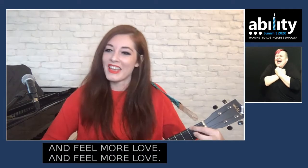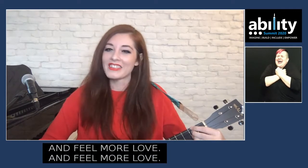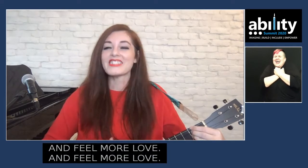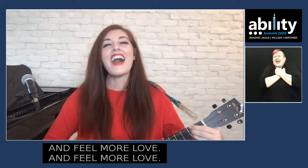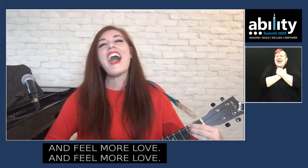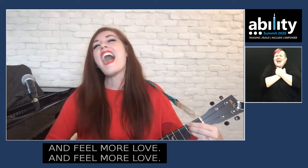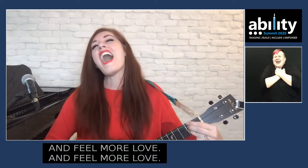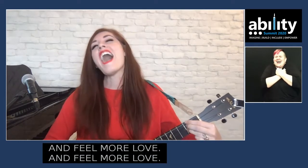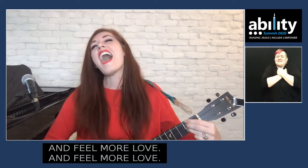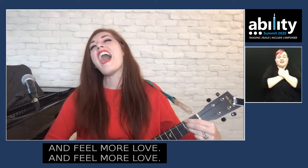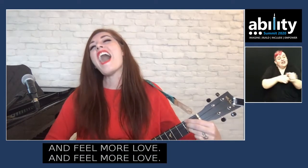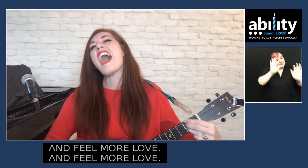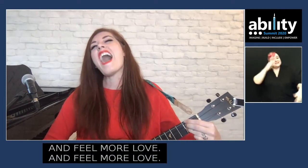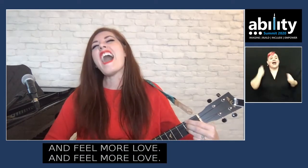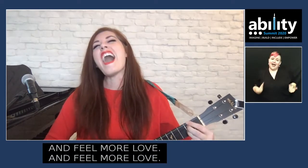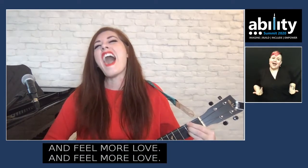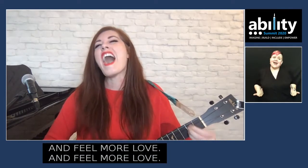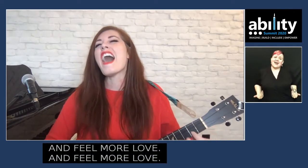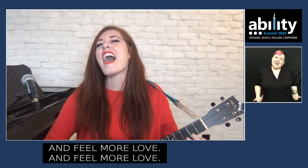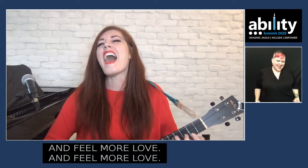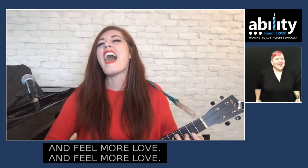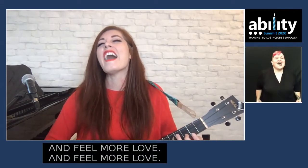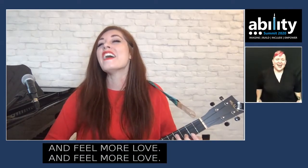love. Yes, I